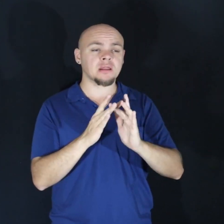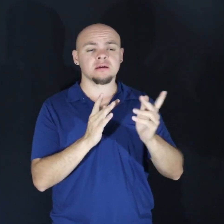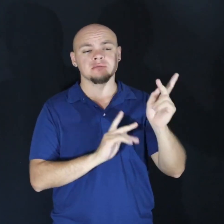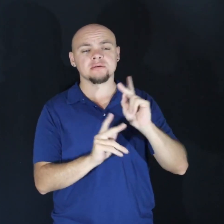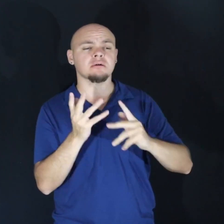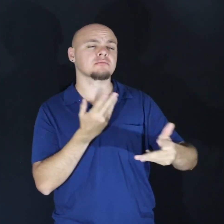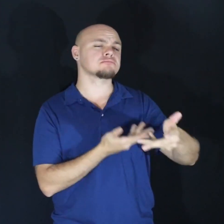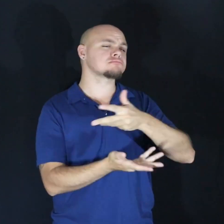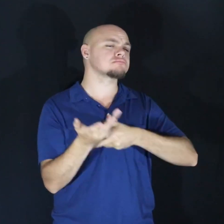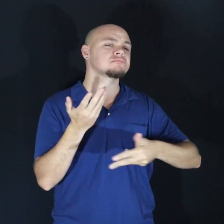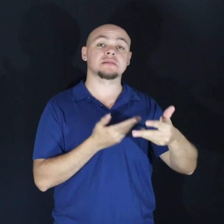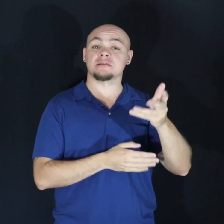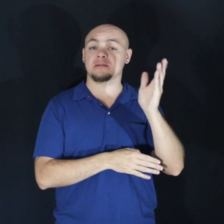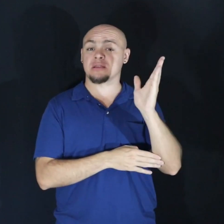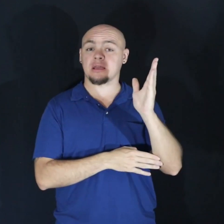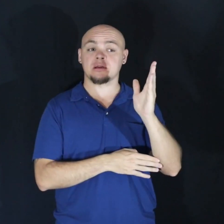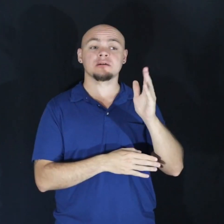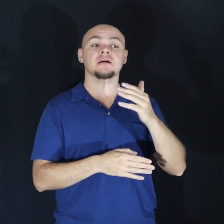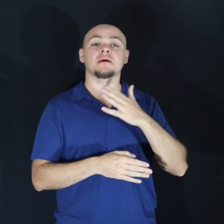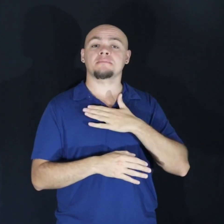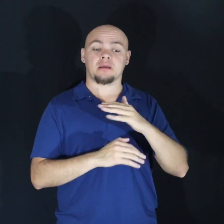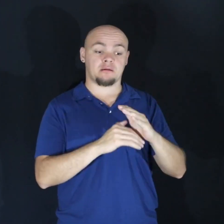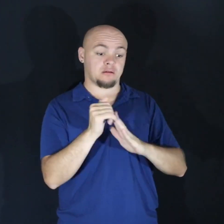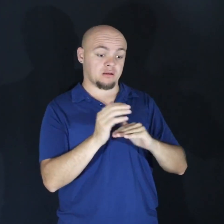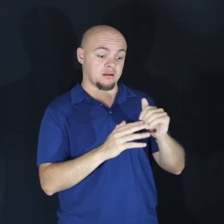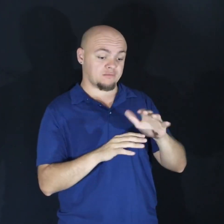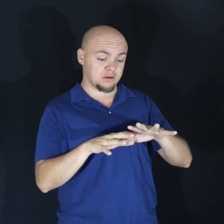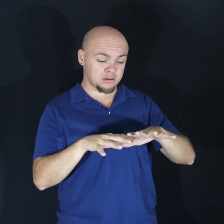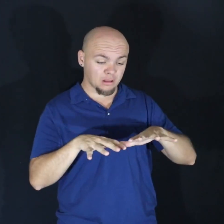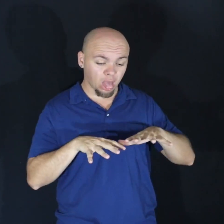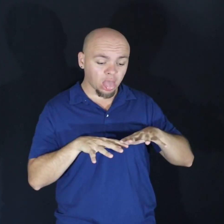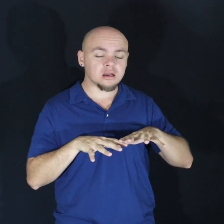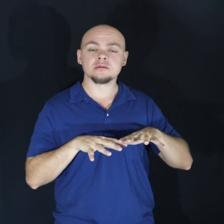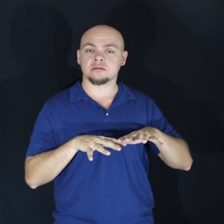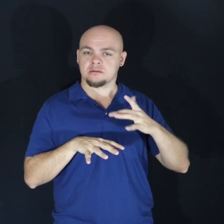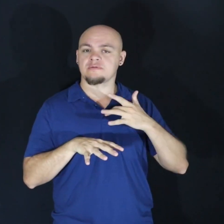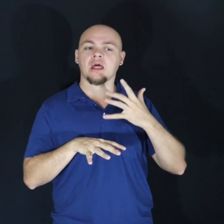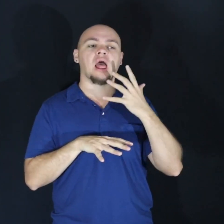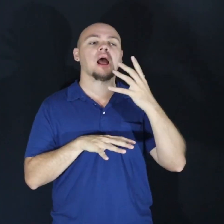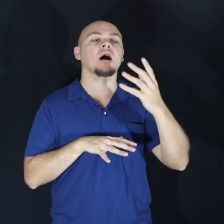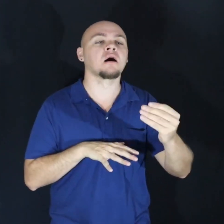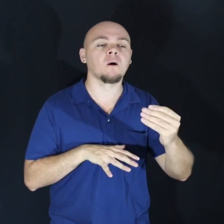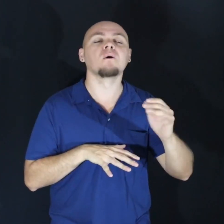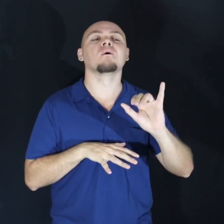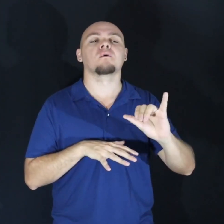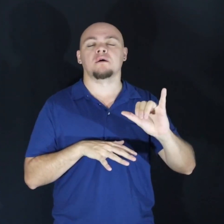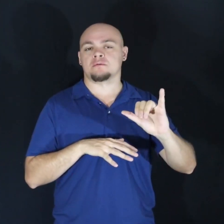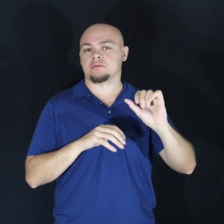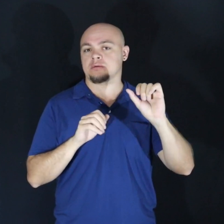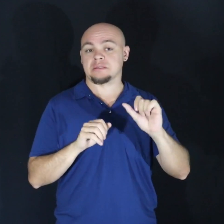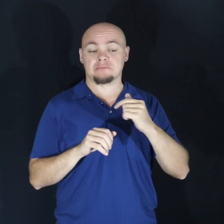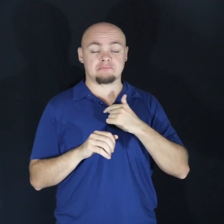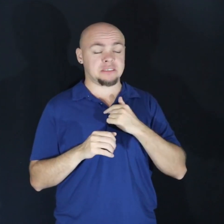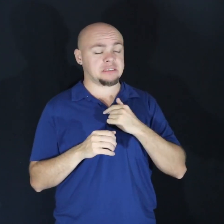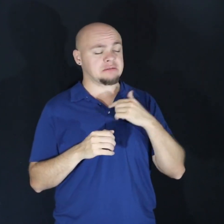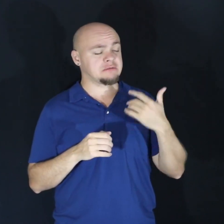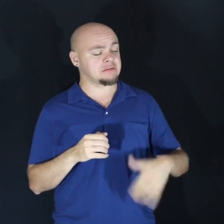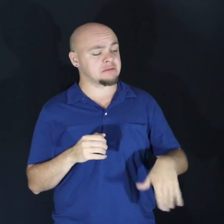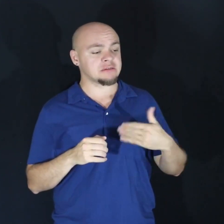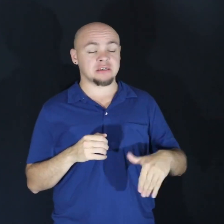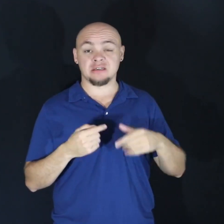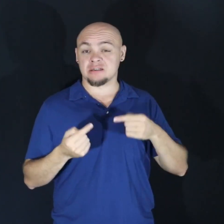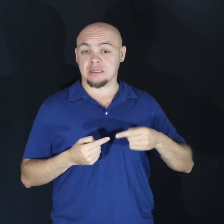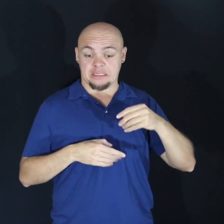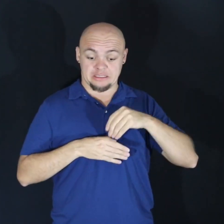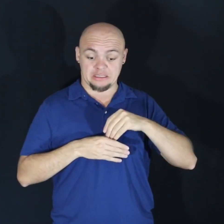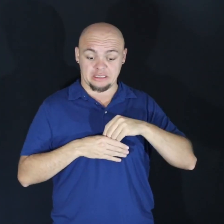on this stage, really pushes me out of my comfort zone. This is extremely hard for me to do. I'm freaking out